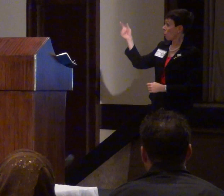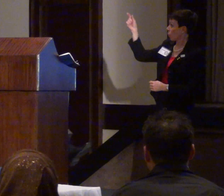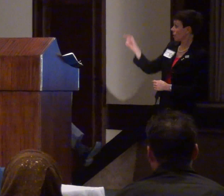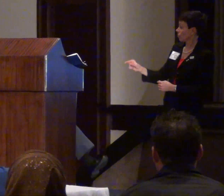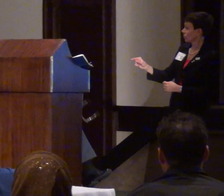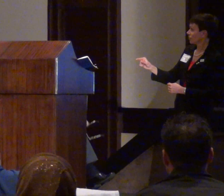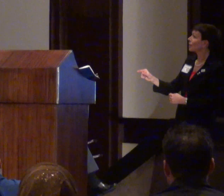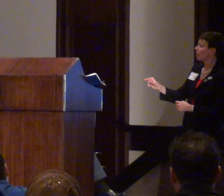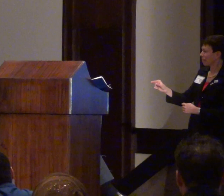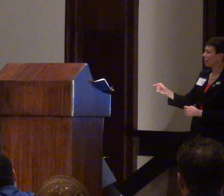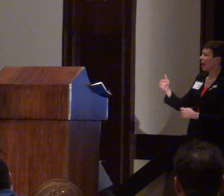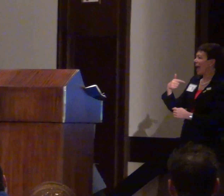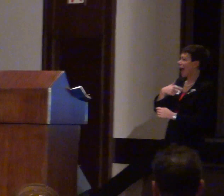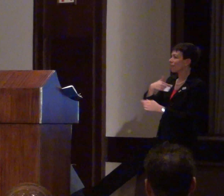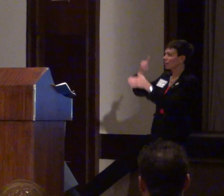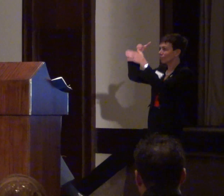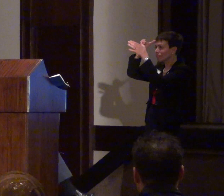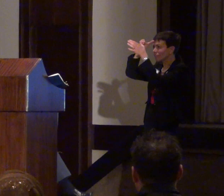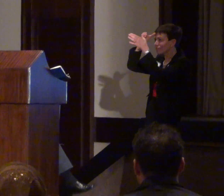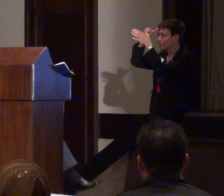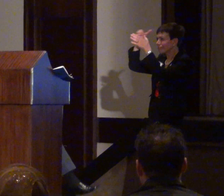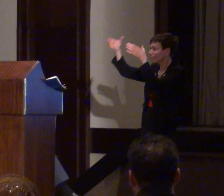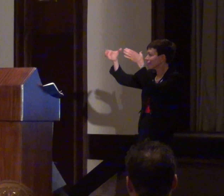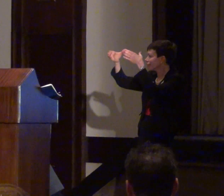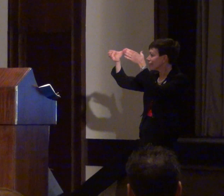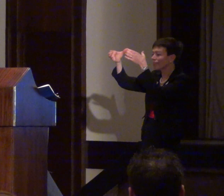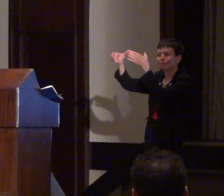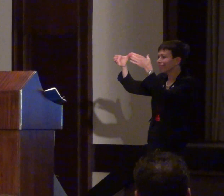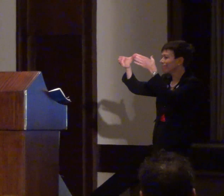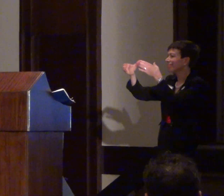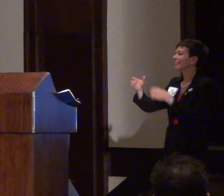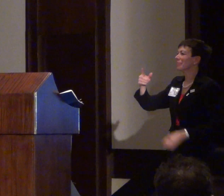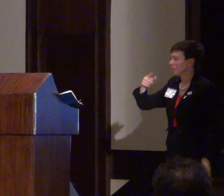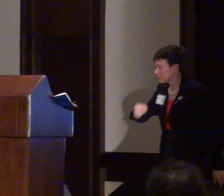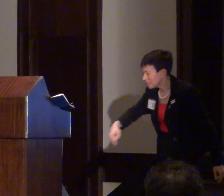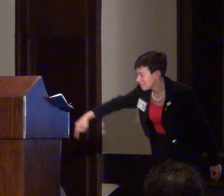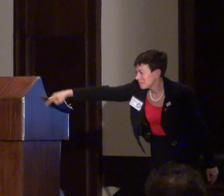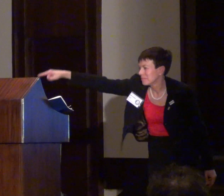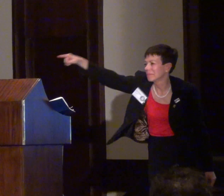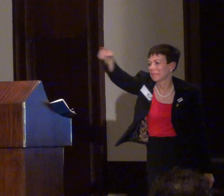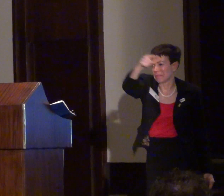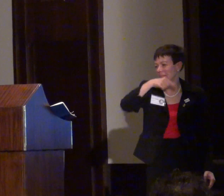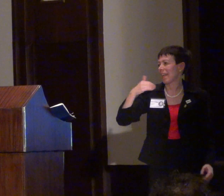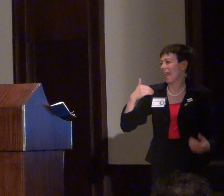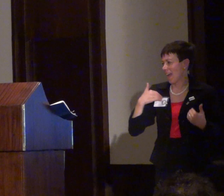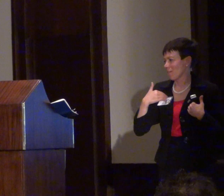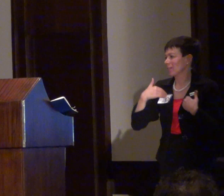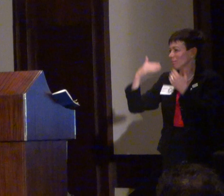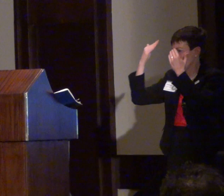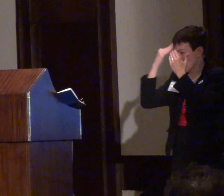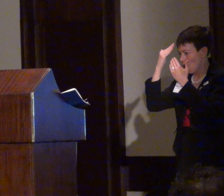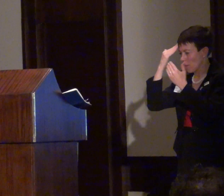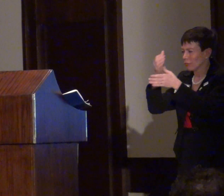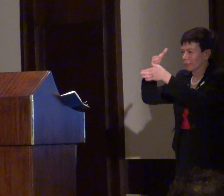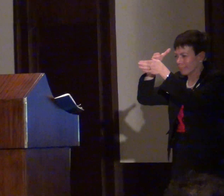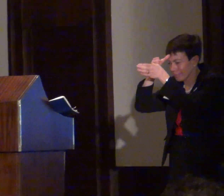If you can remember, this morning Liz Scott-Gibson said that, as with the baobab tree, no